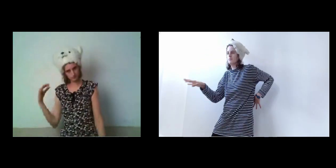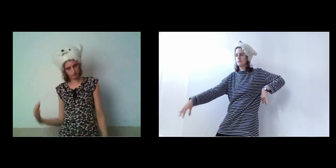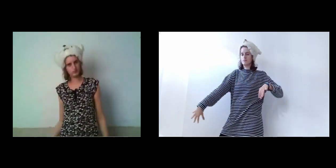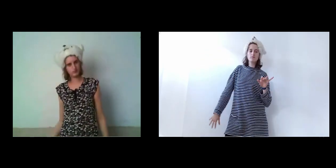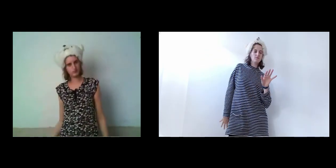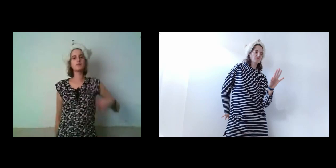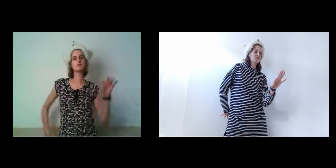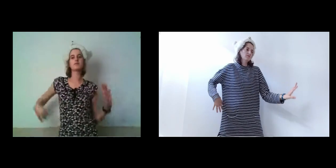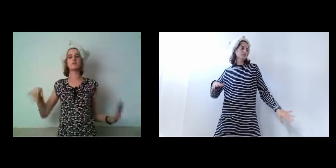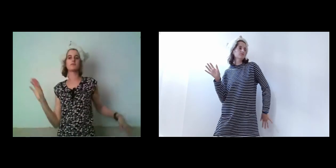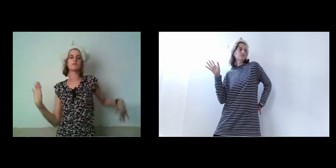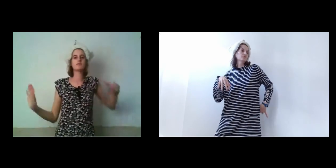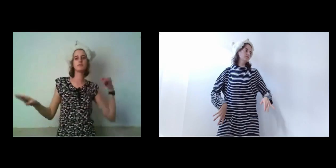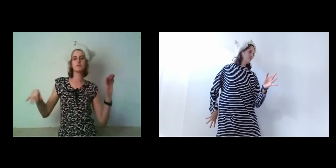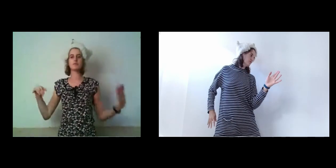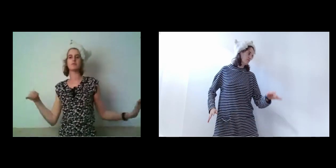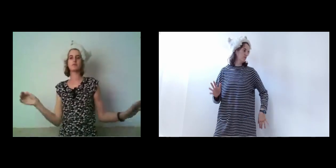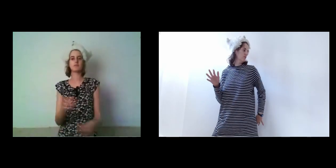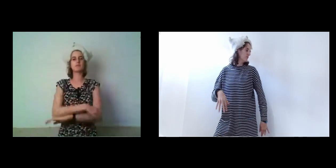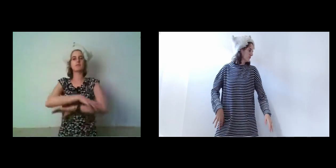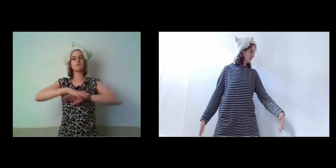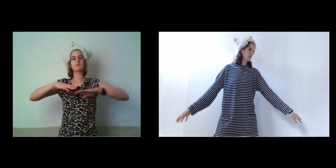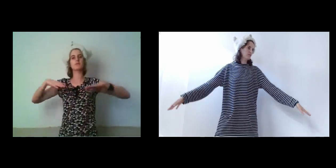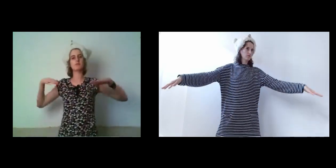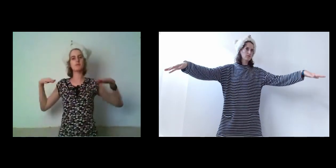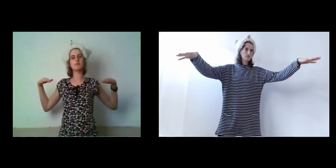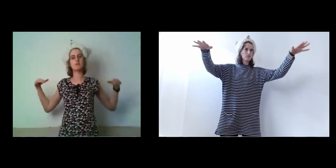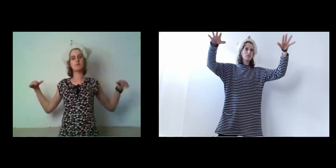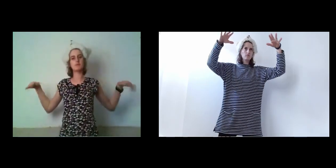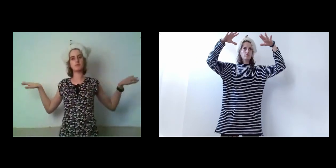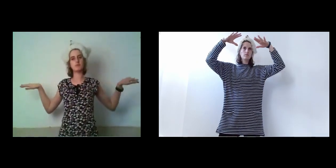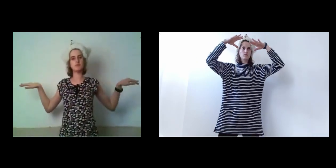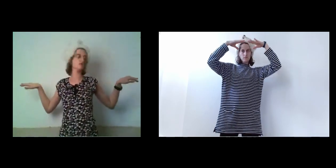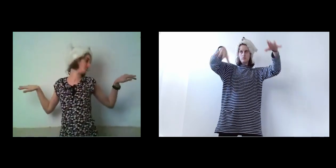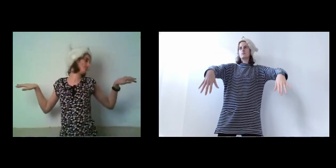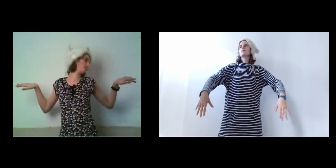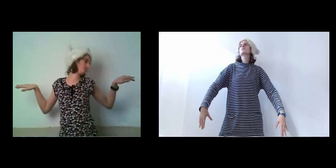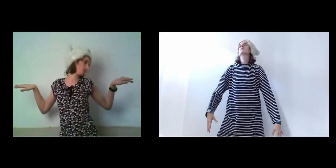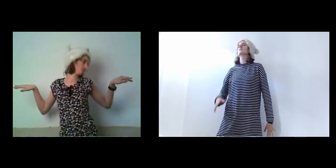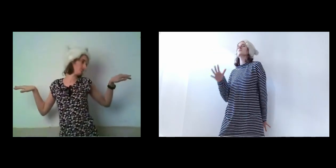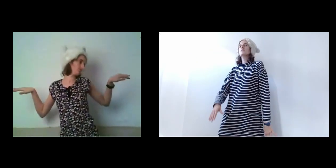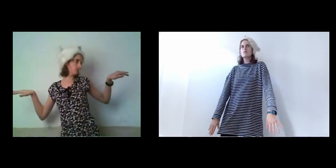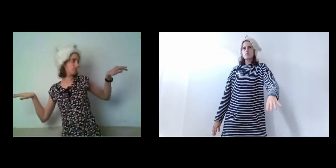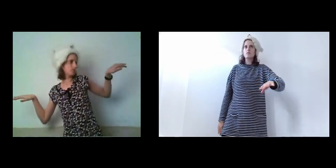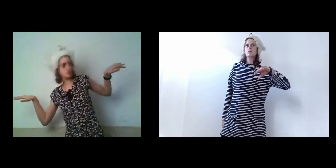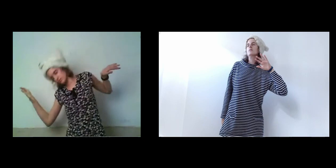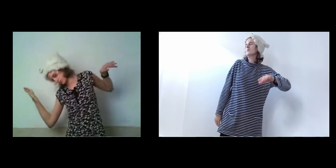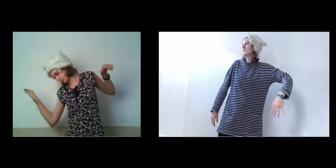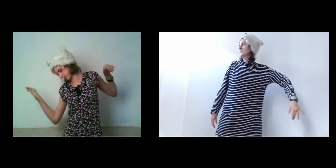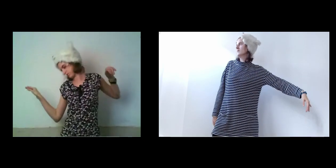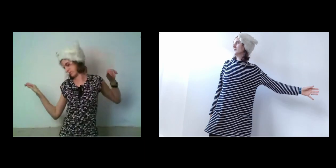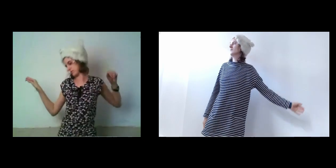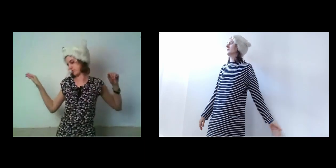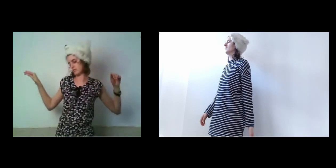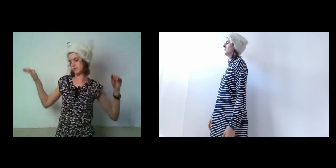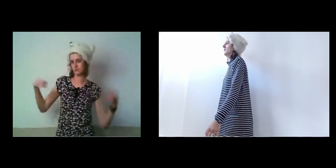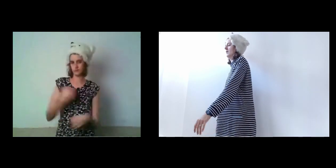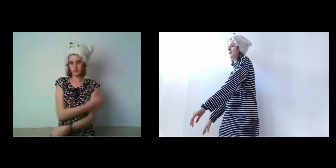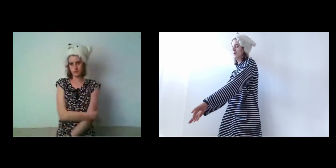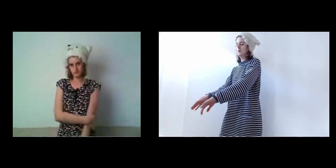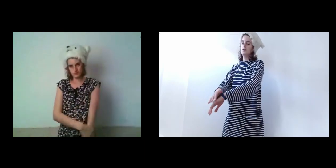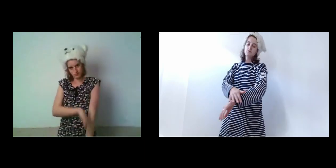eyepatch Called me across the room I clung there and danced with you silent